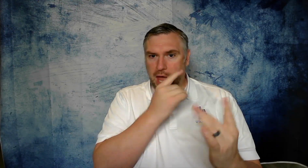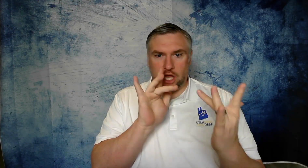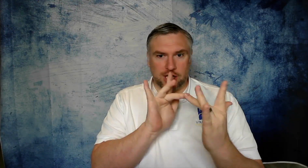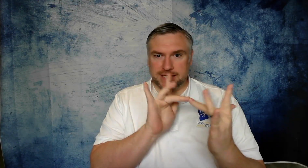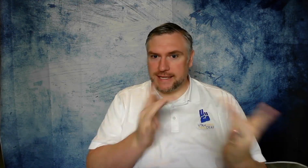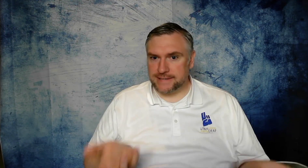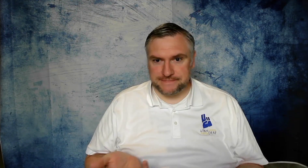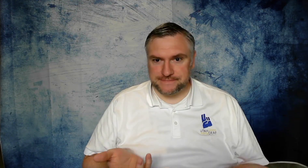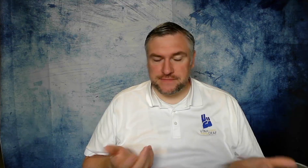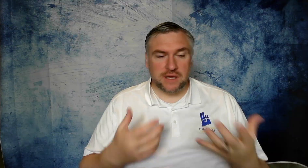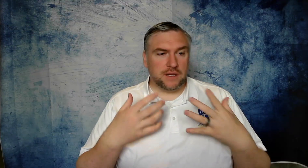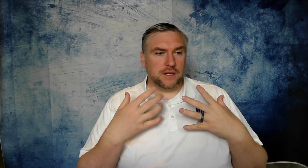contact often.